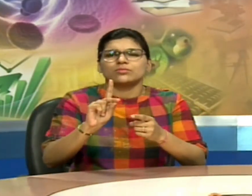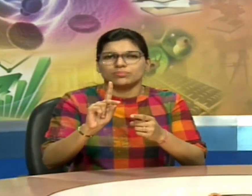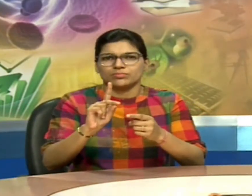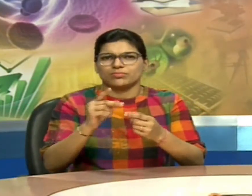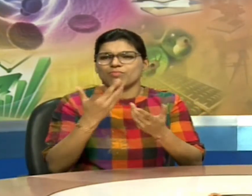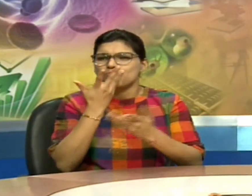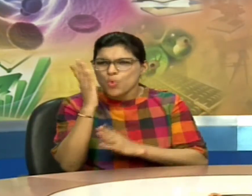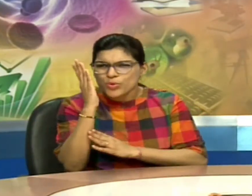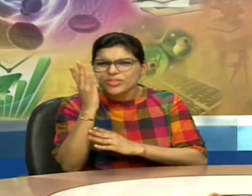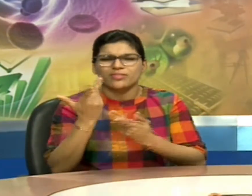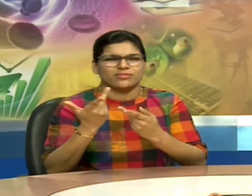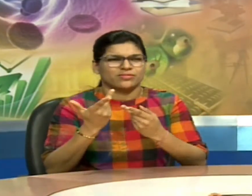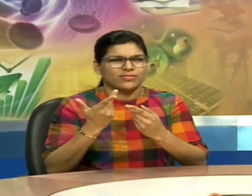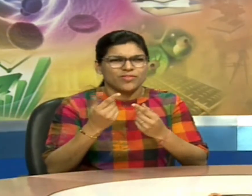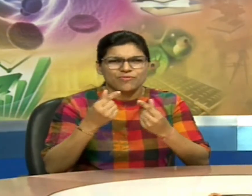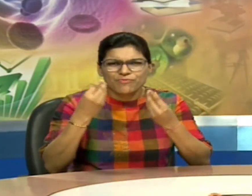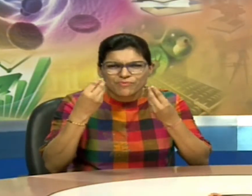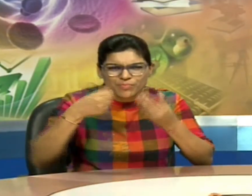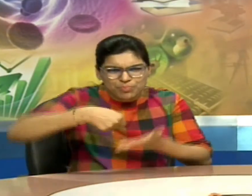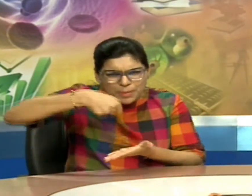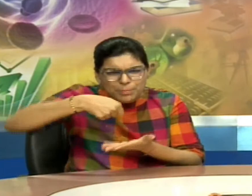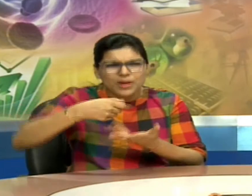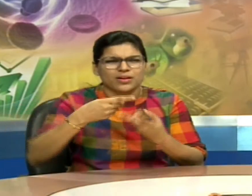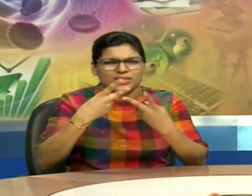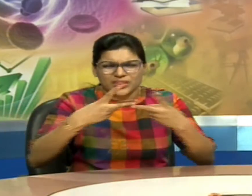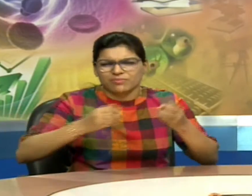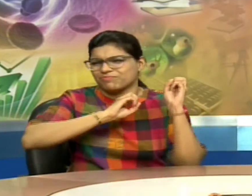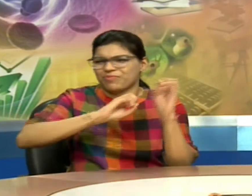The second word is recreate.